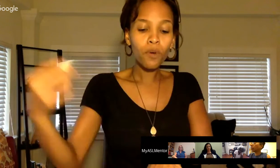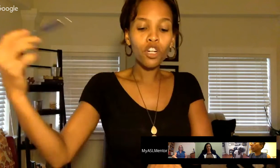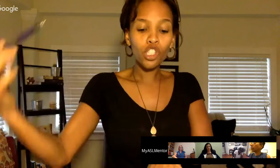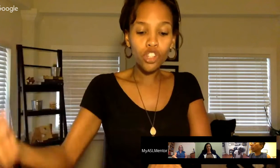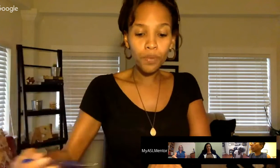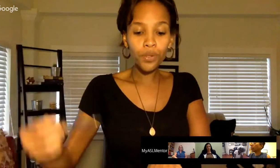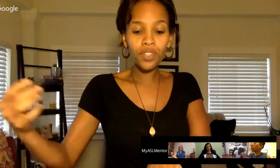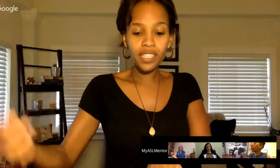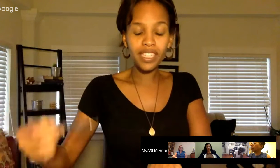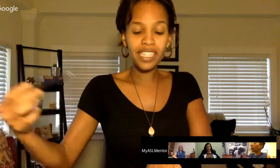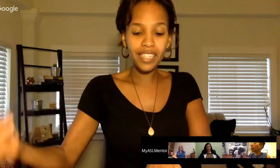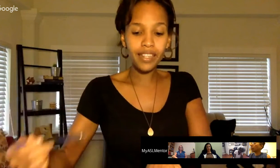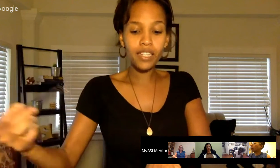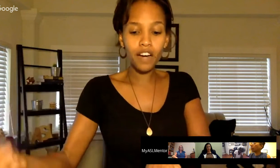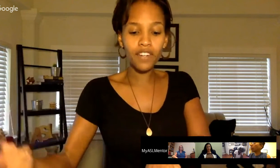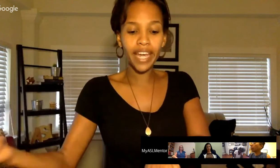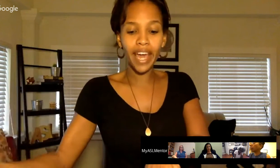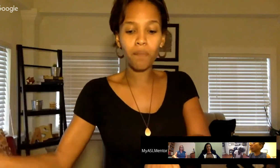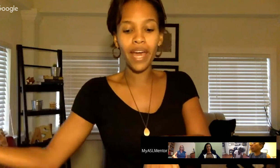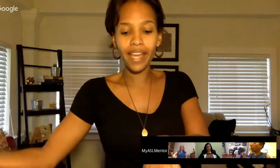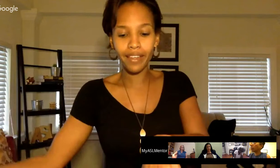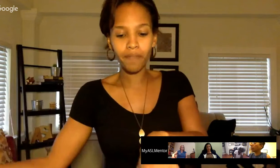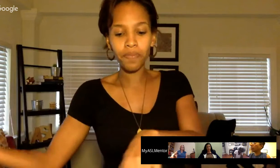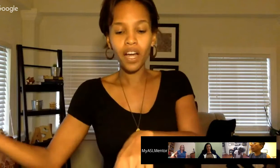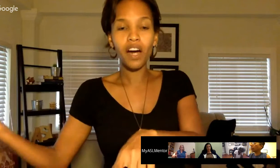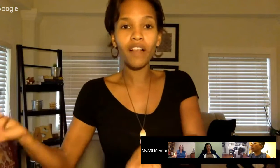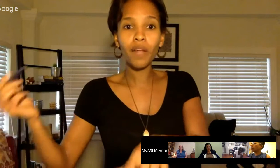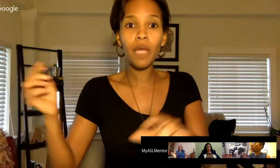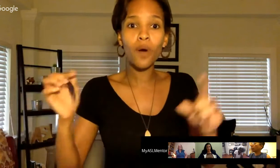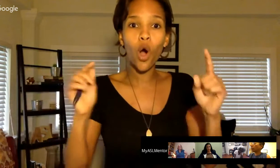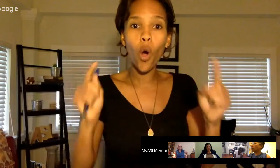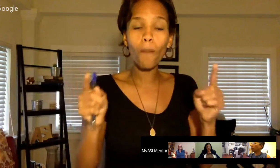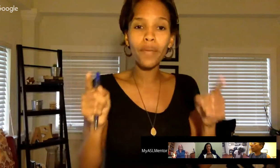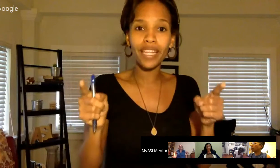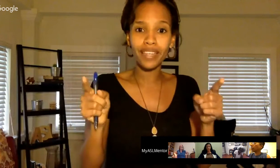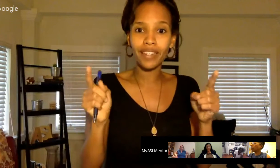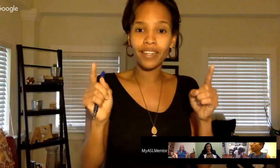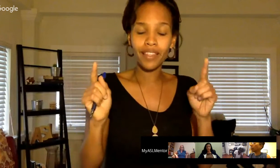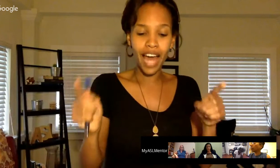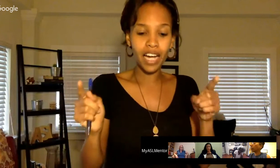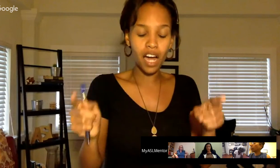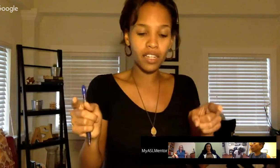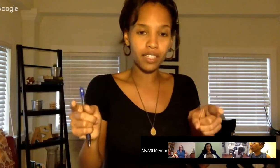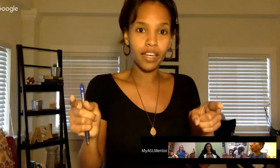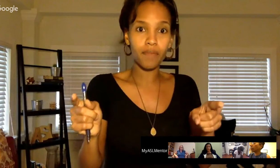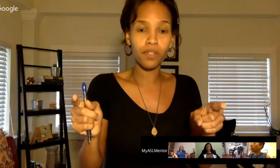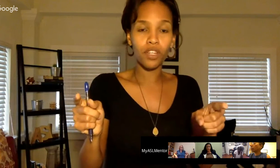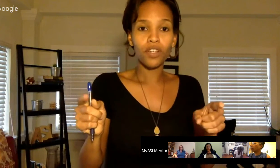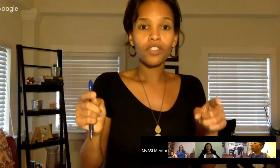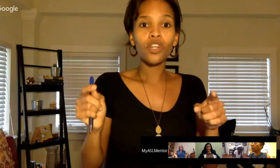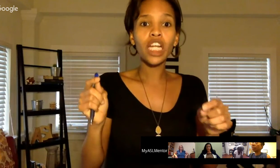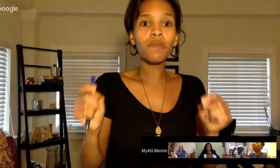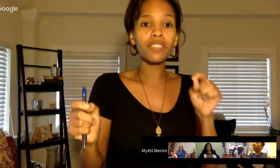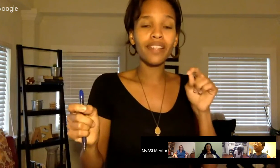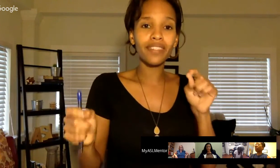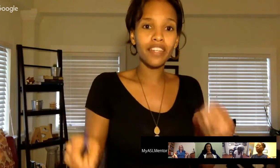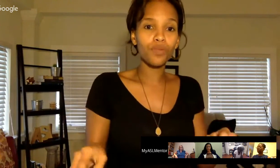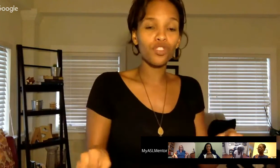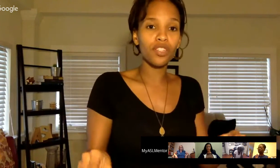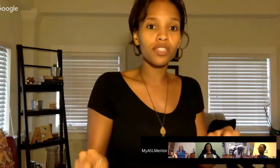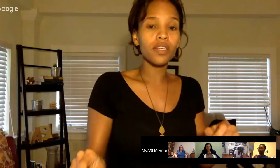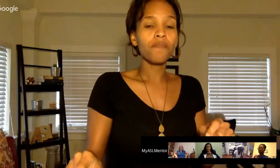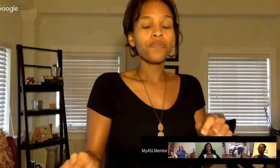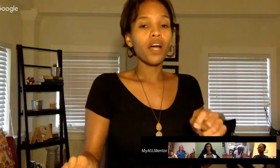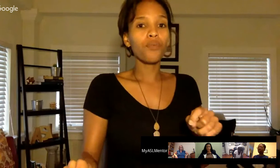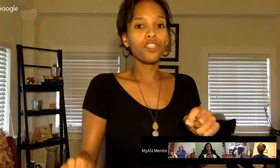many people attribute the success of a campaign. A lot of people omitted that concept. So a lot of people sign that sentence